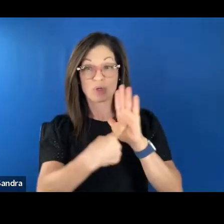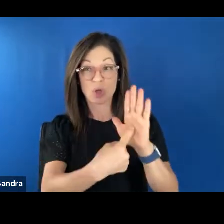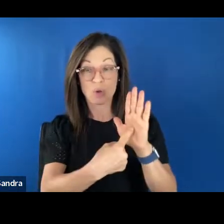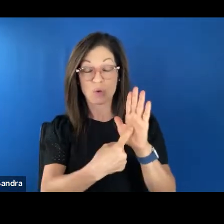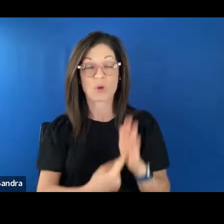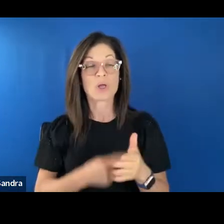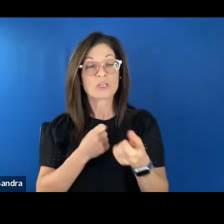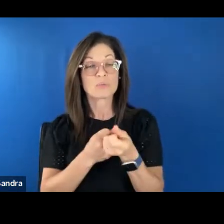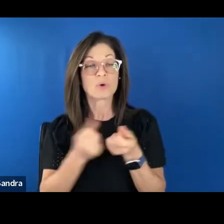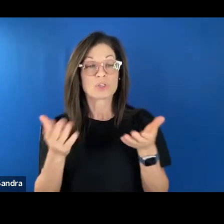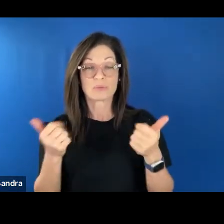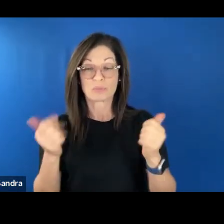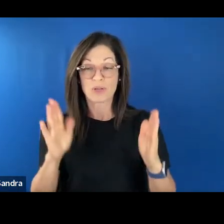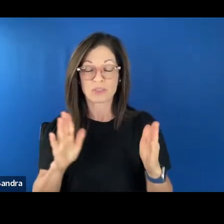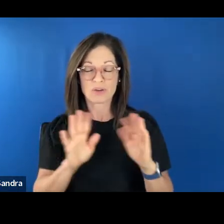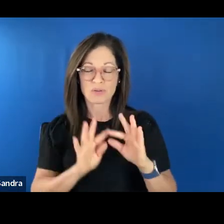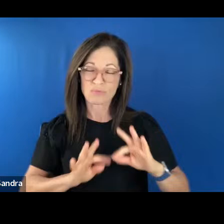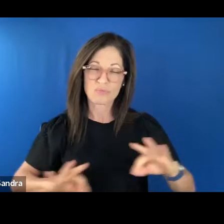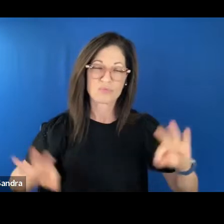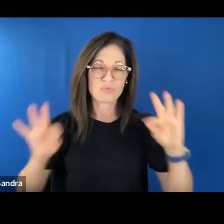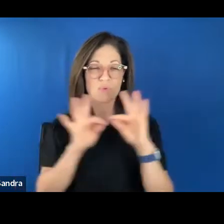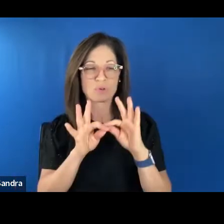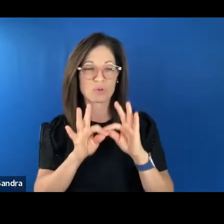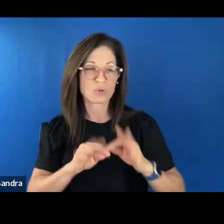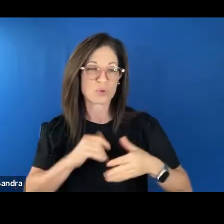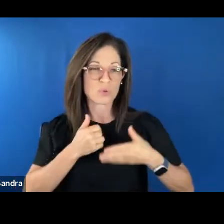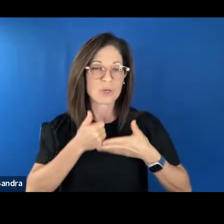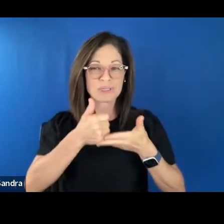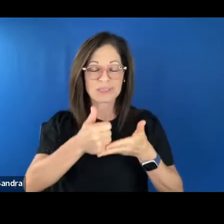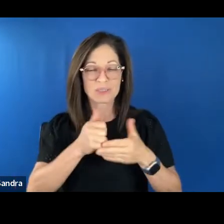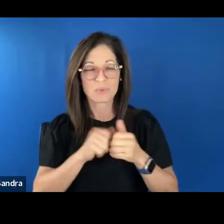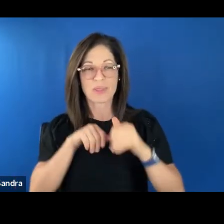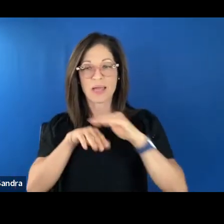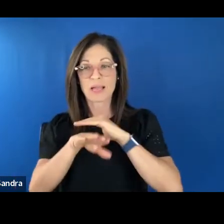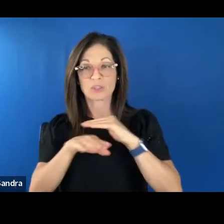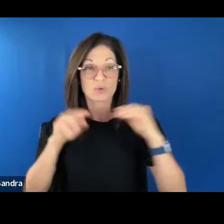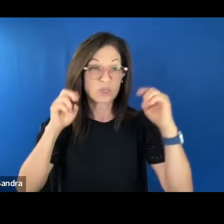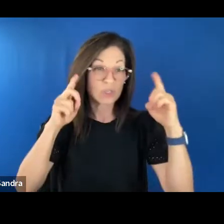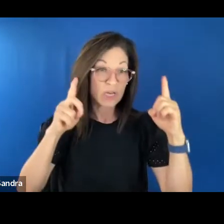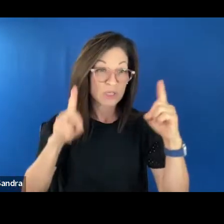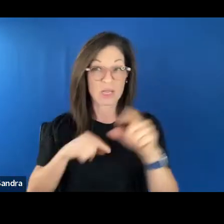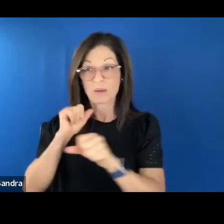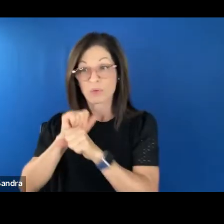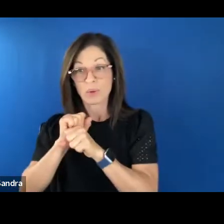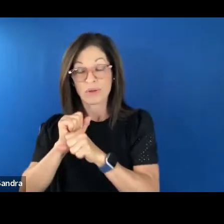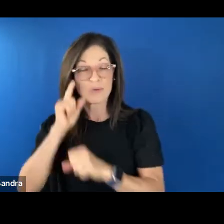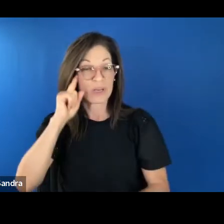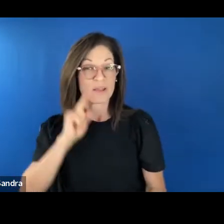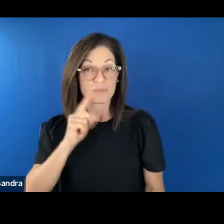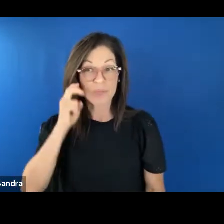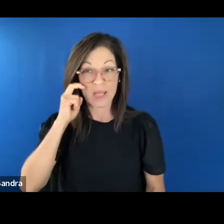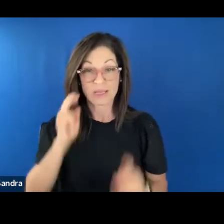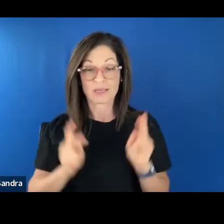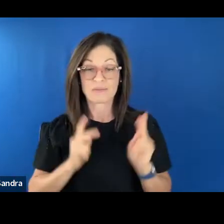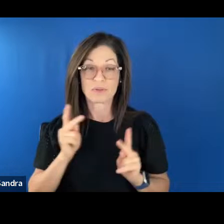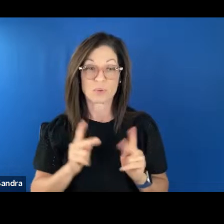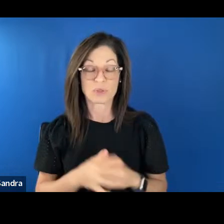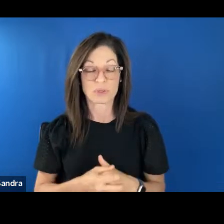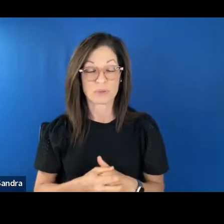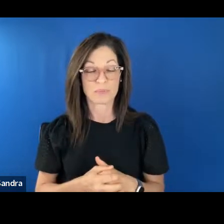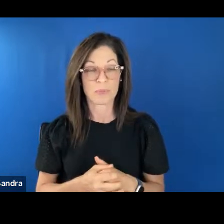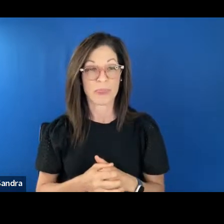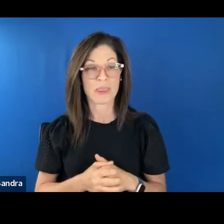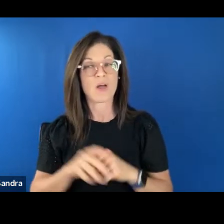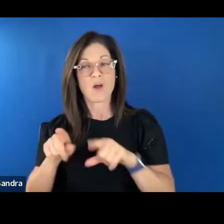service providers are crucial in facilitating access to education and employment for deafblind individuals, breaking